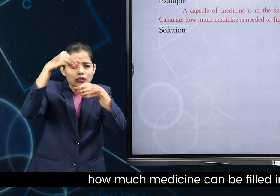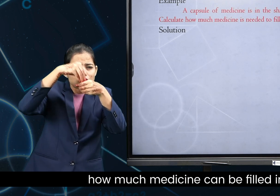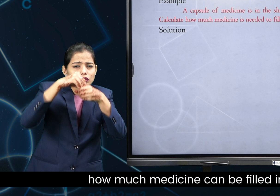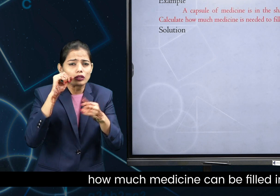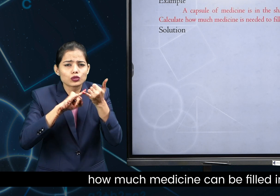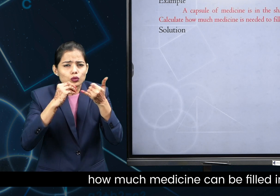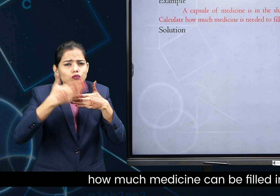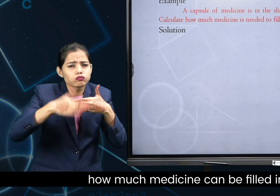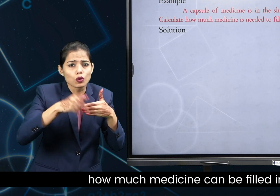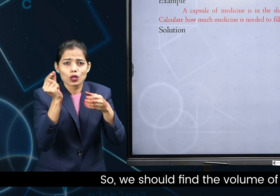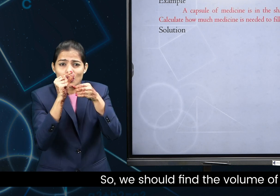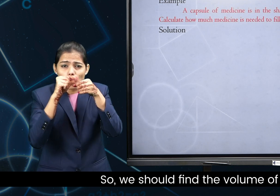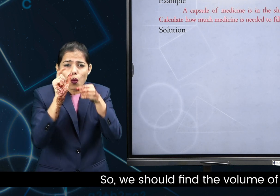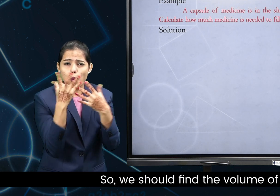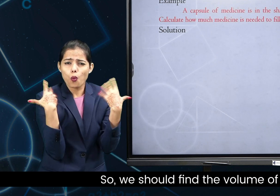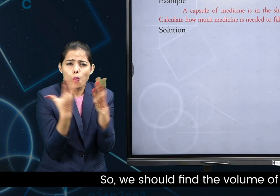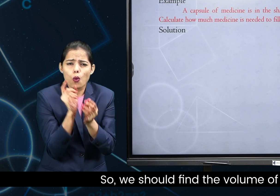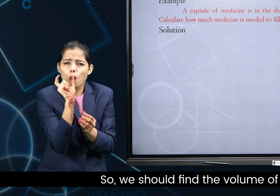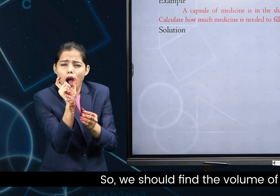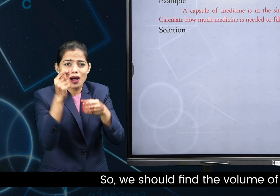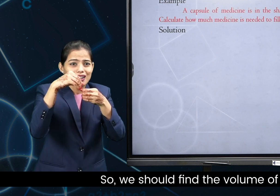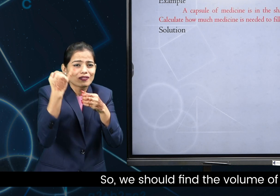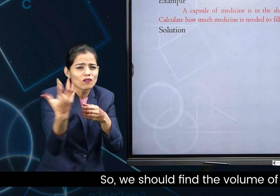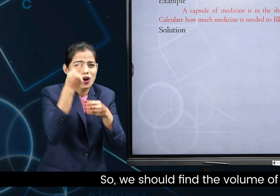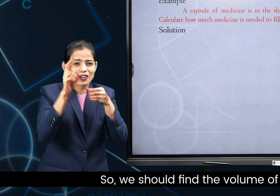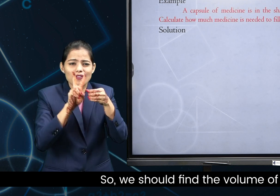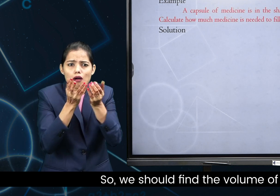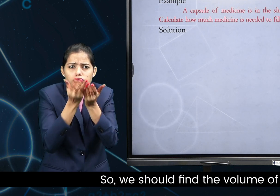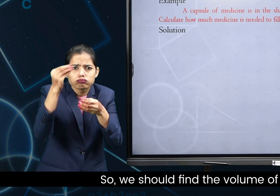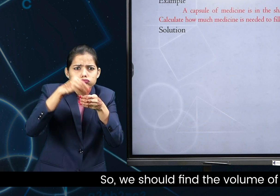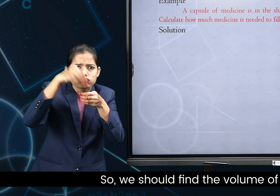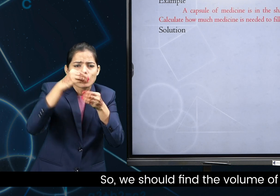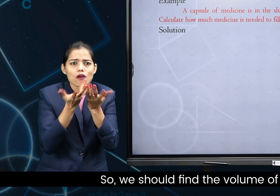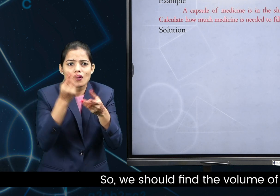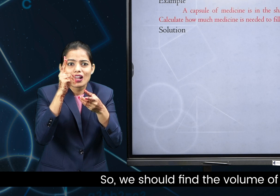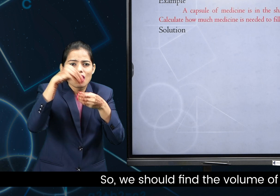capsule. So, we should find the volume of the sphere.